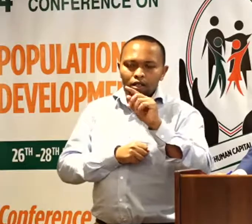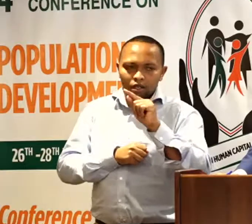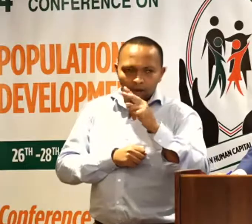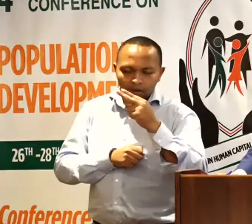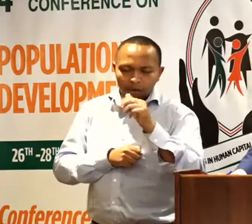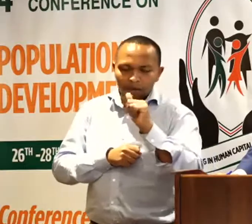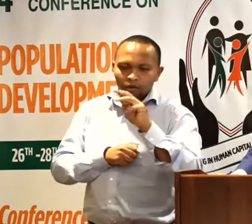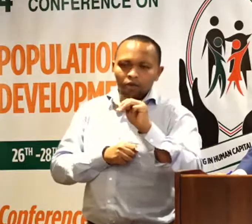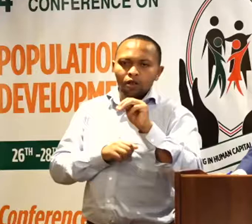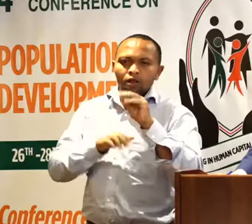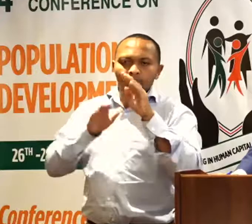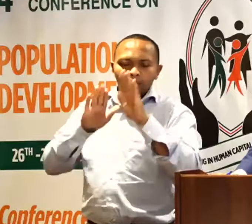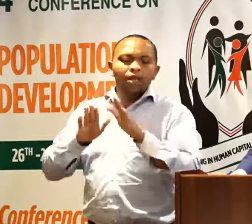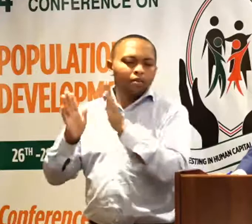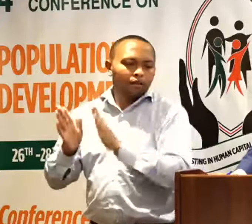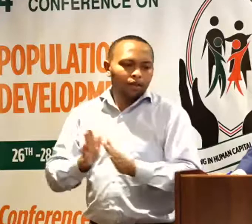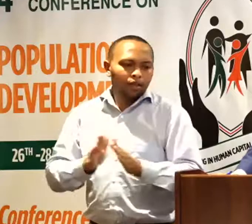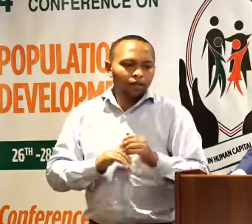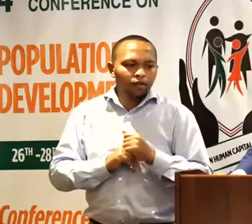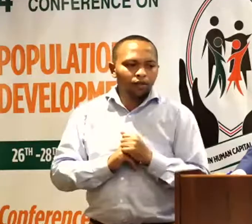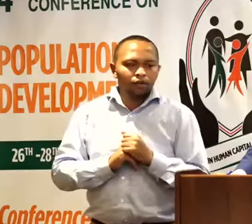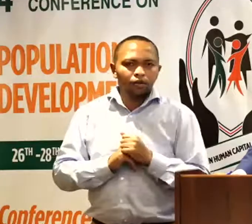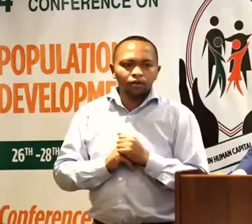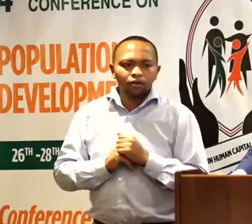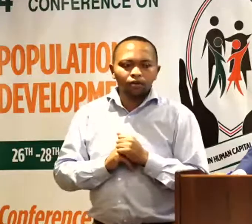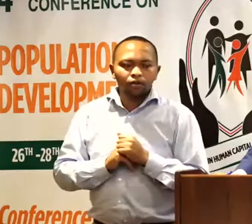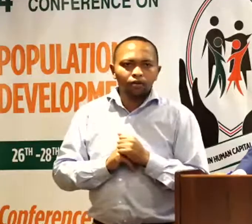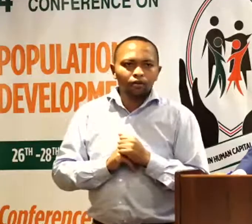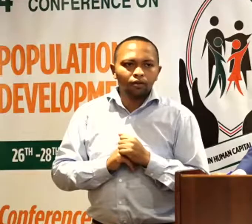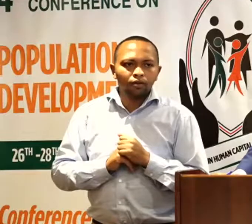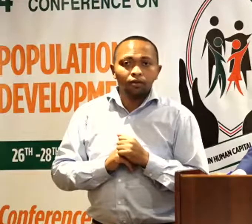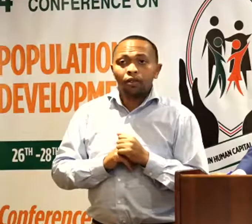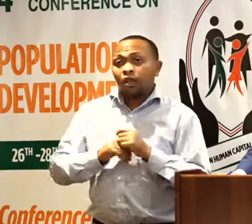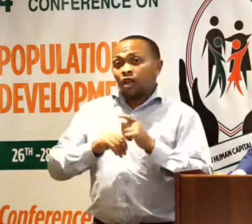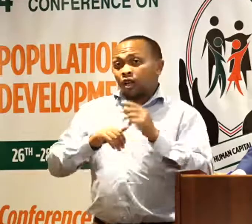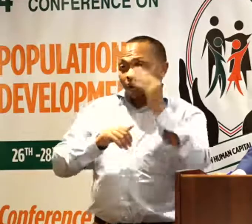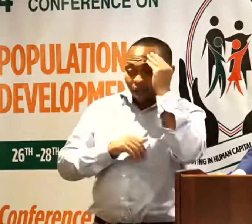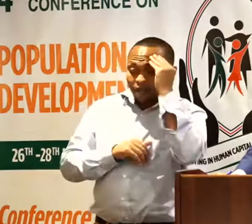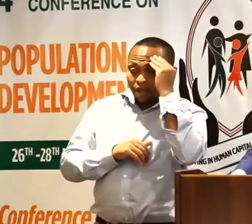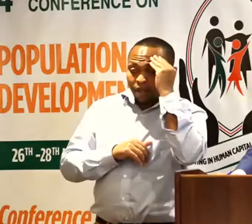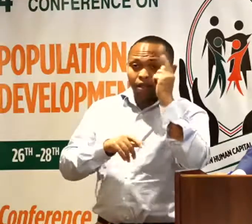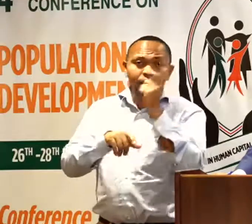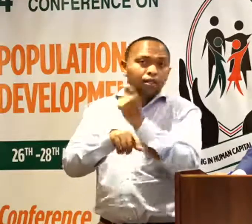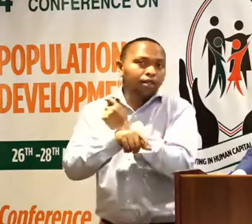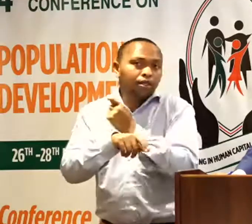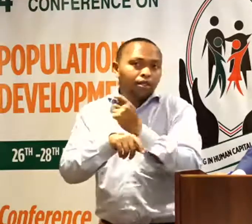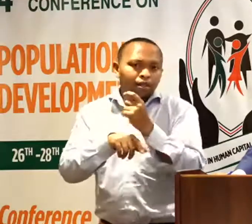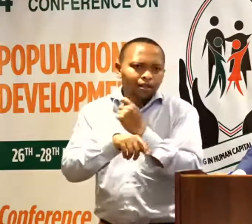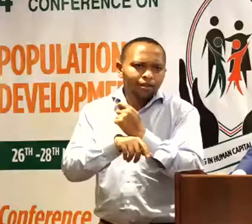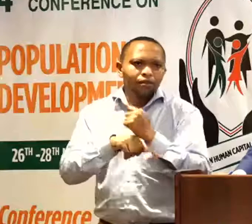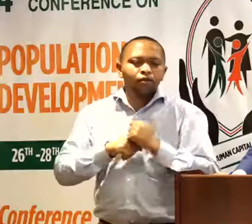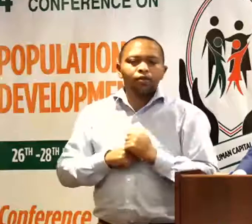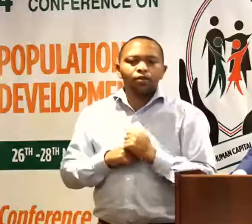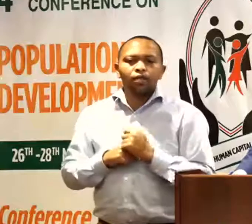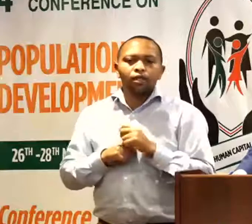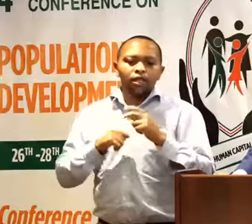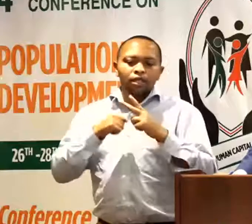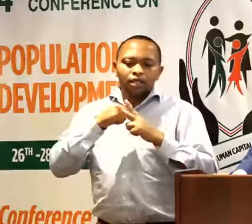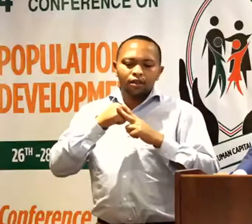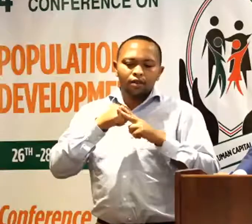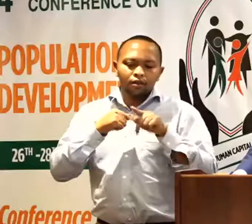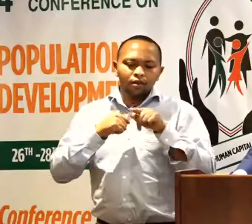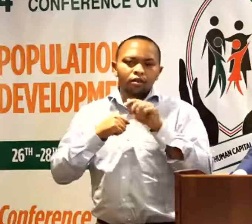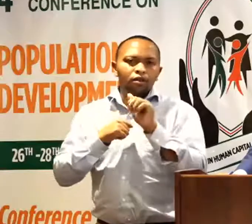Director of State Department for Planning. And then theme number 7, education and training, we're going to have sub-theme number 7.1, the